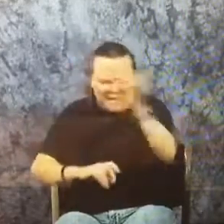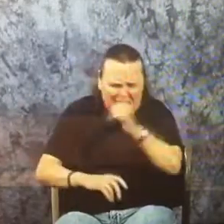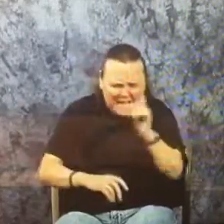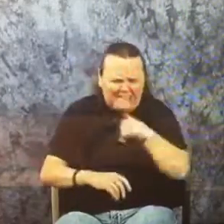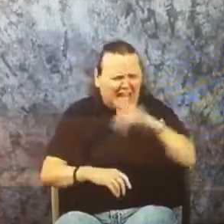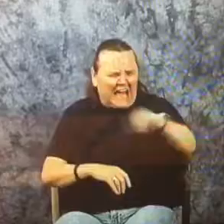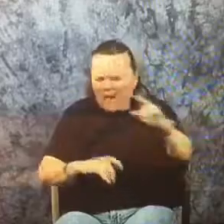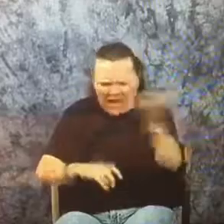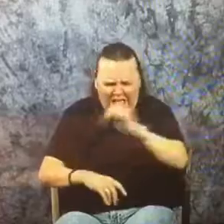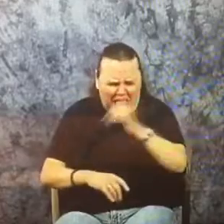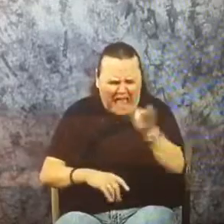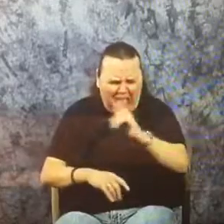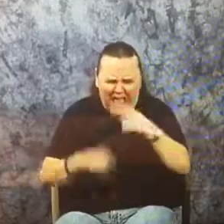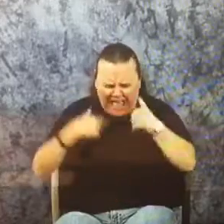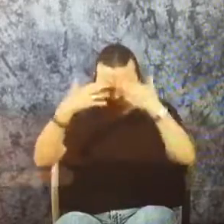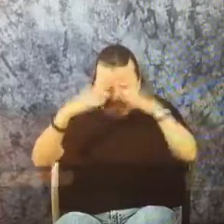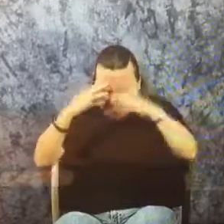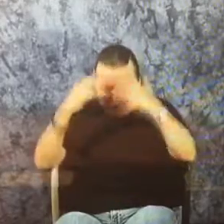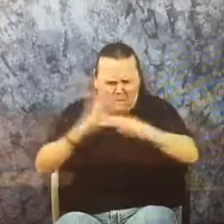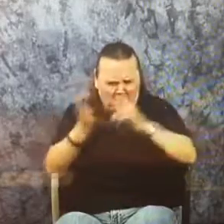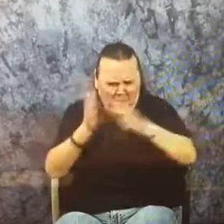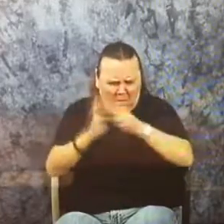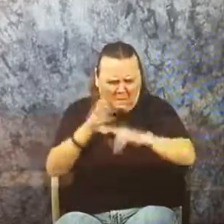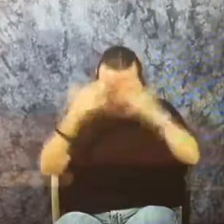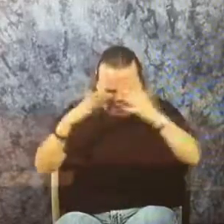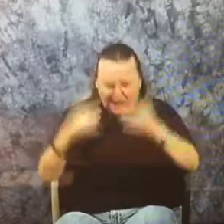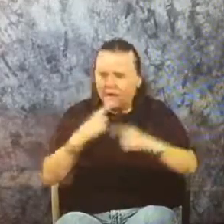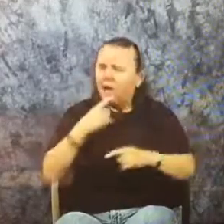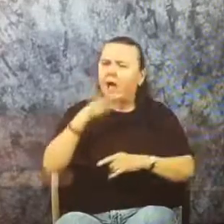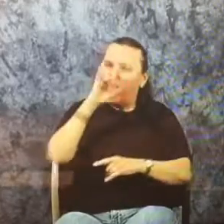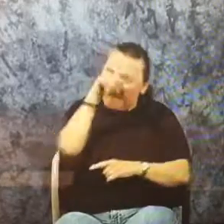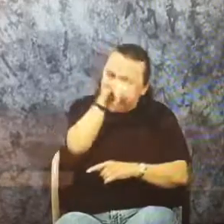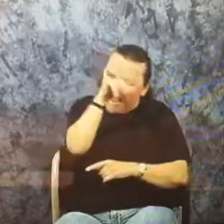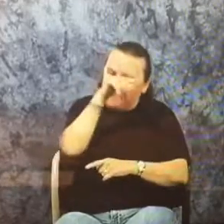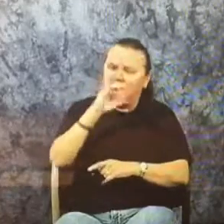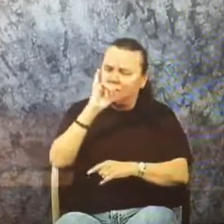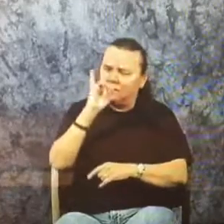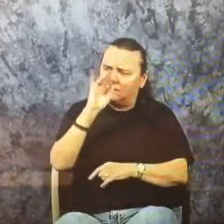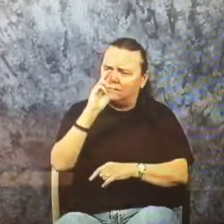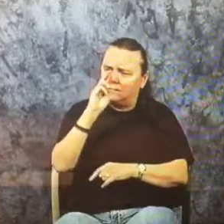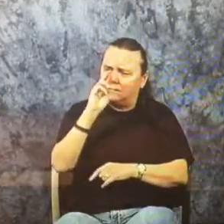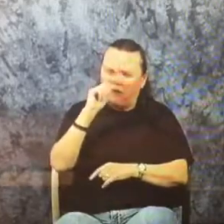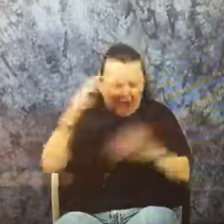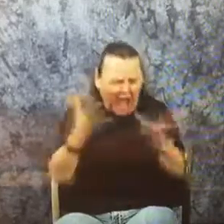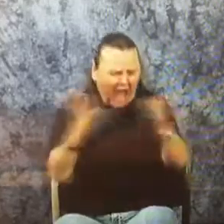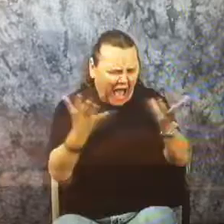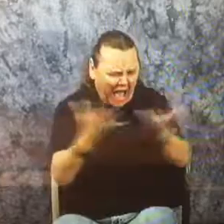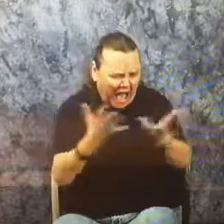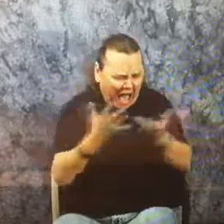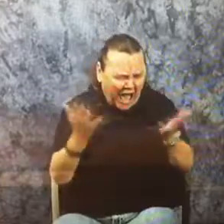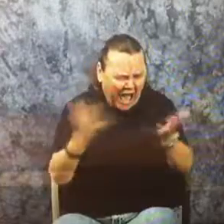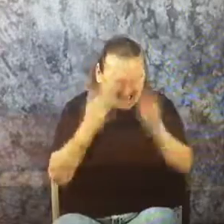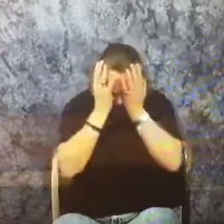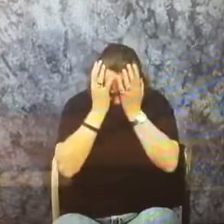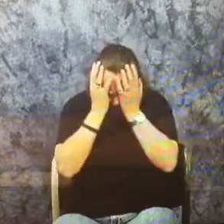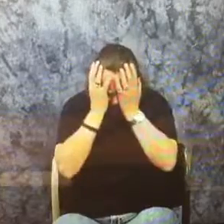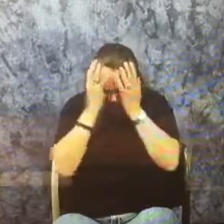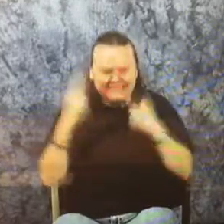and he was searching everywhere. I don't know where I didn't know what that meant. In I think